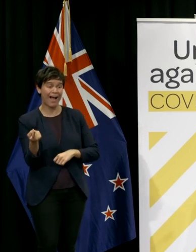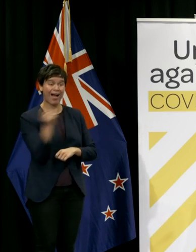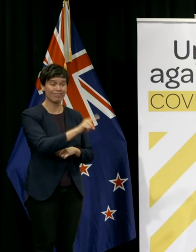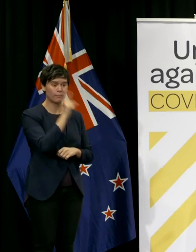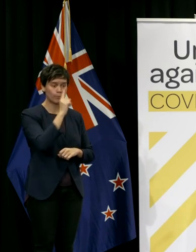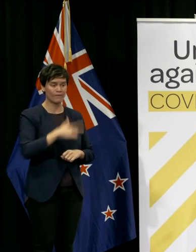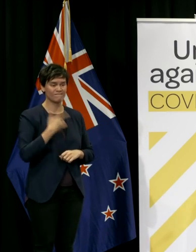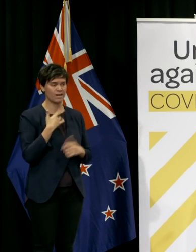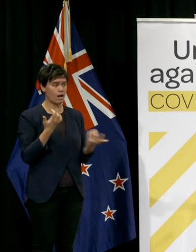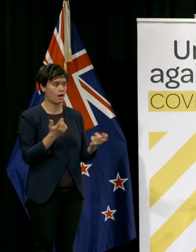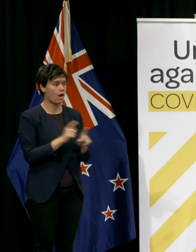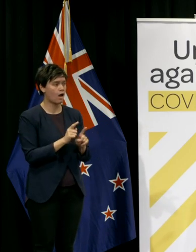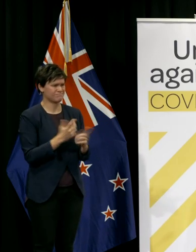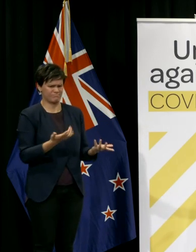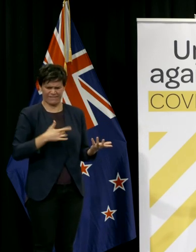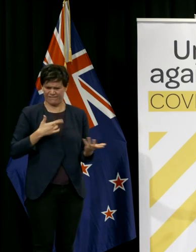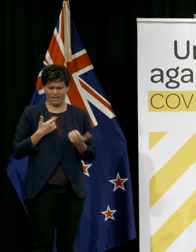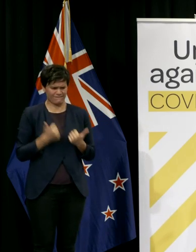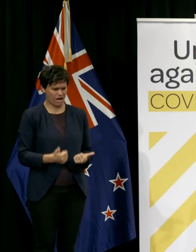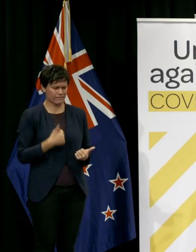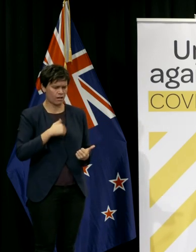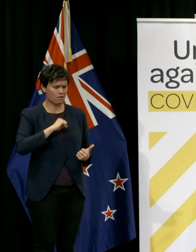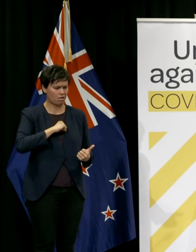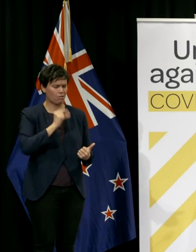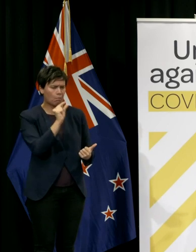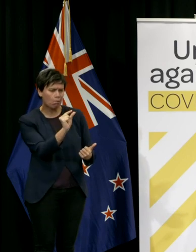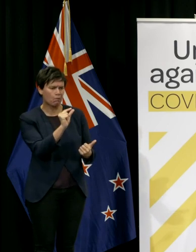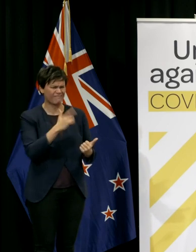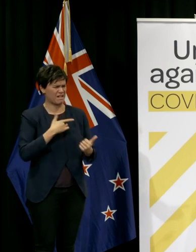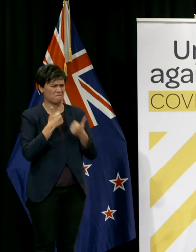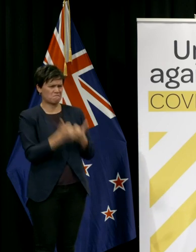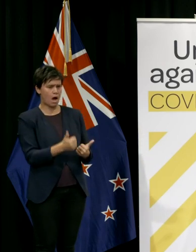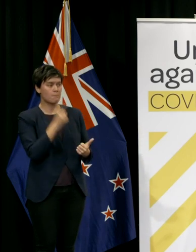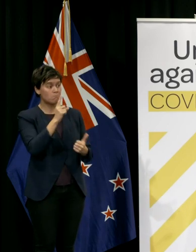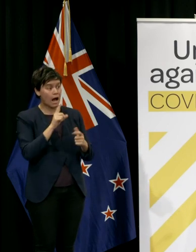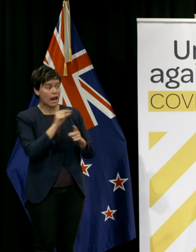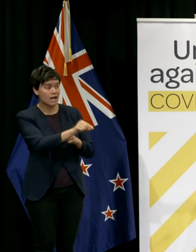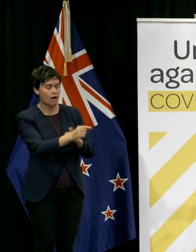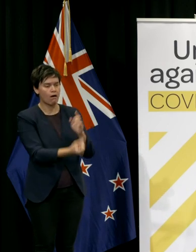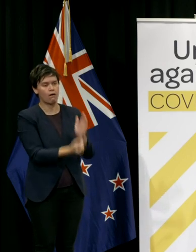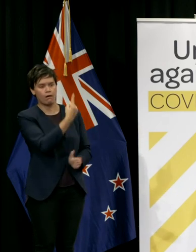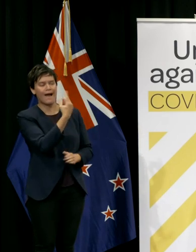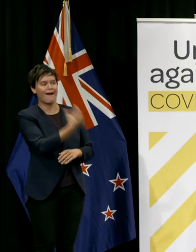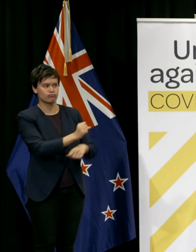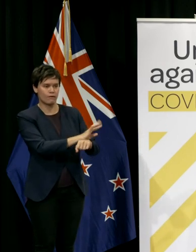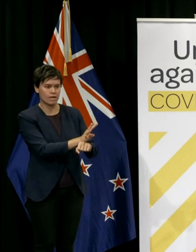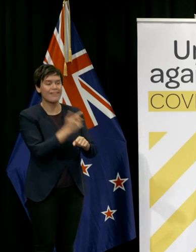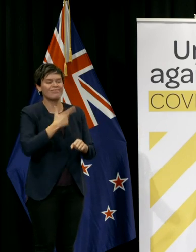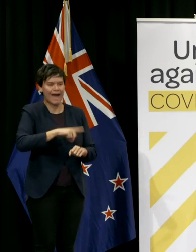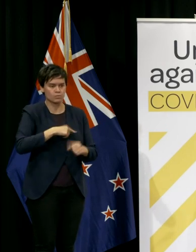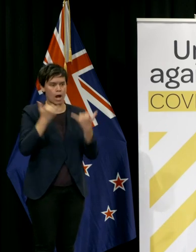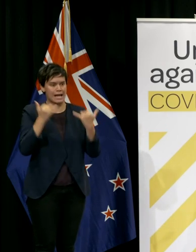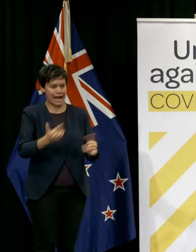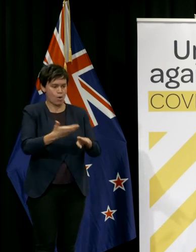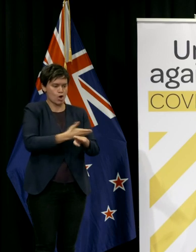may not even know they have been unwell. And that is part of the reason why we have gone very early to alert level 4 and gone for the isolation, because